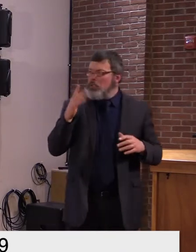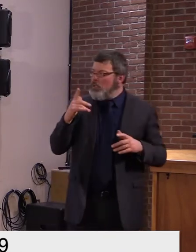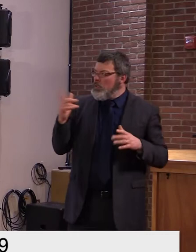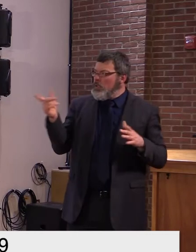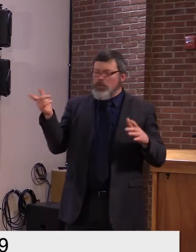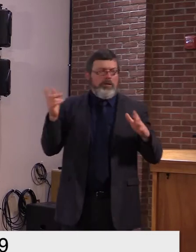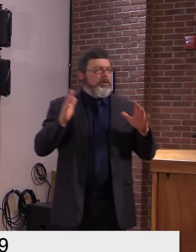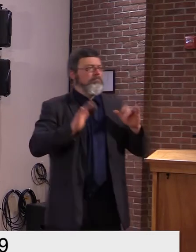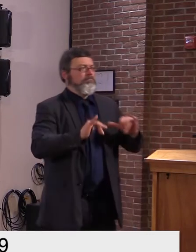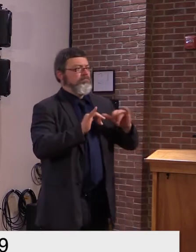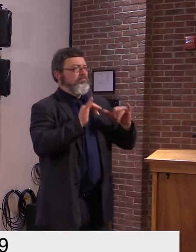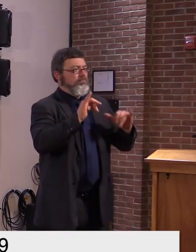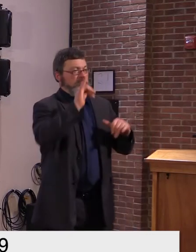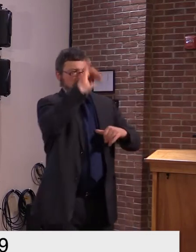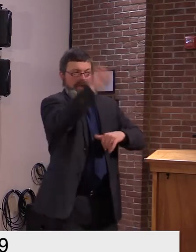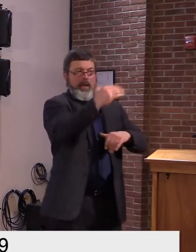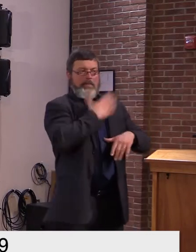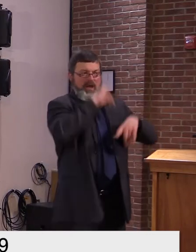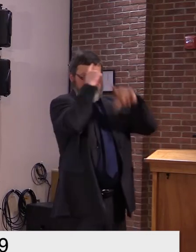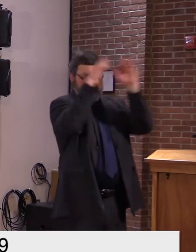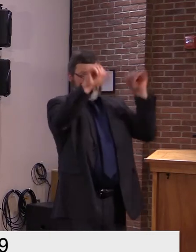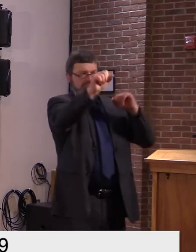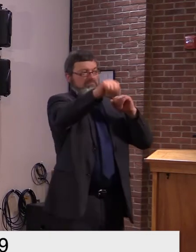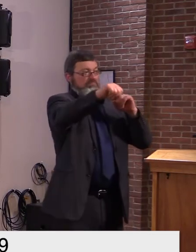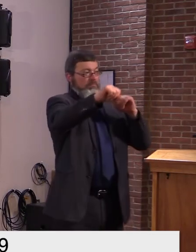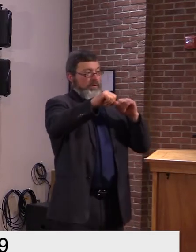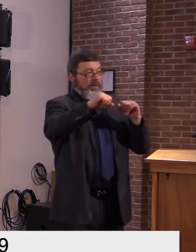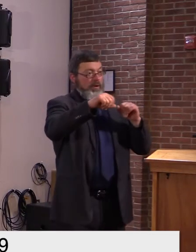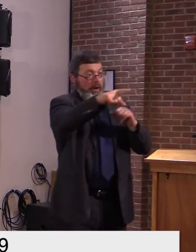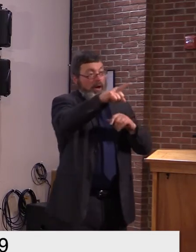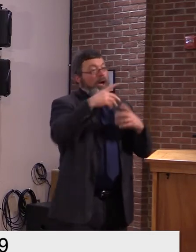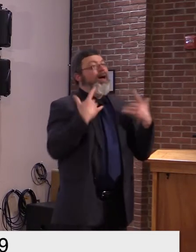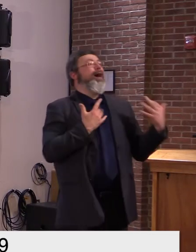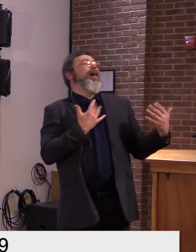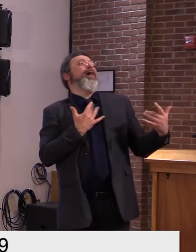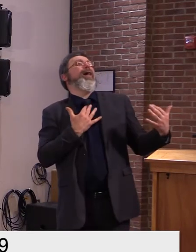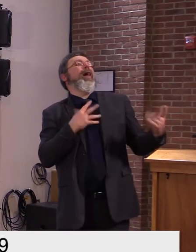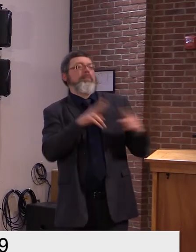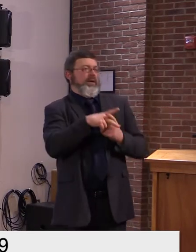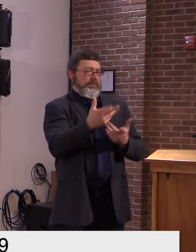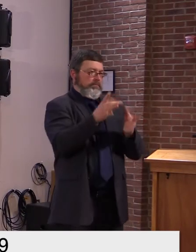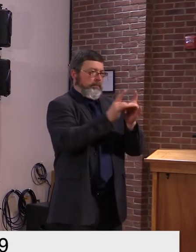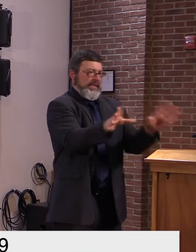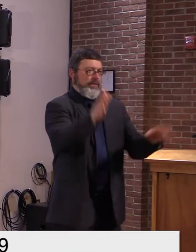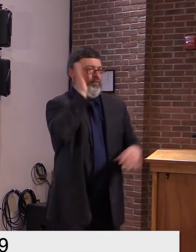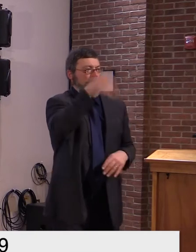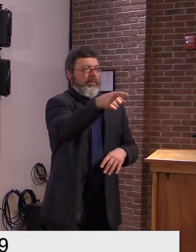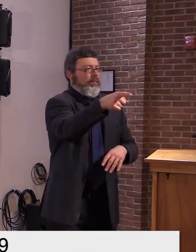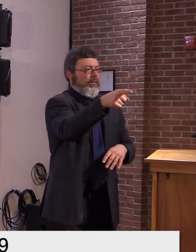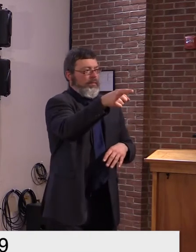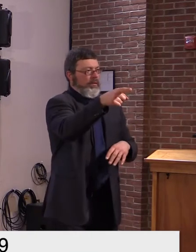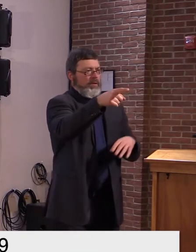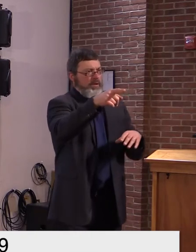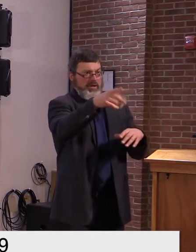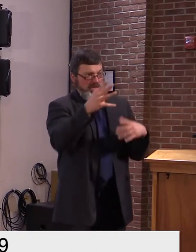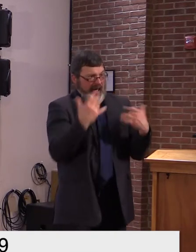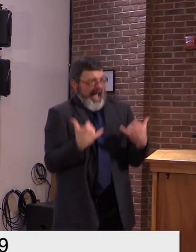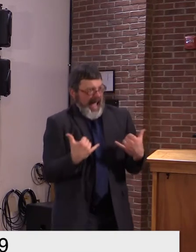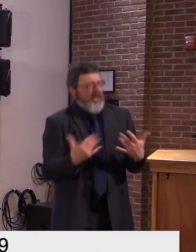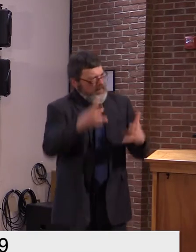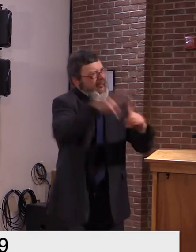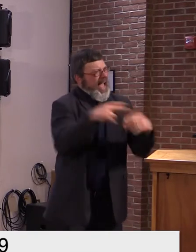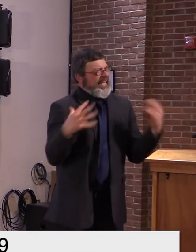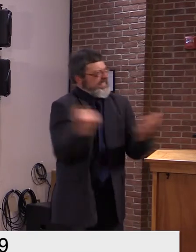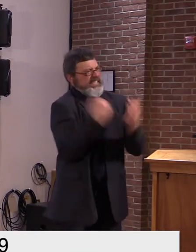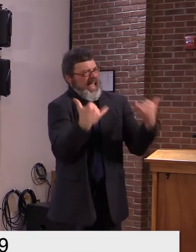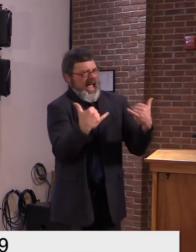That's my understanding, Governor. I mean, don't waste any time on seeing what your eligibility is. Get your applications in. Our banks do have, of course,